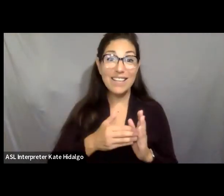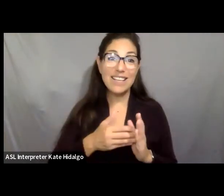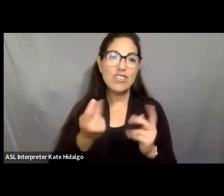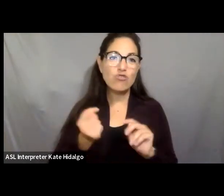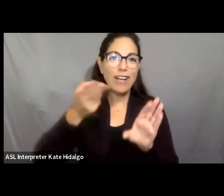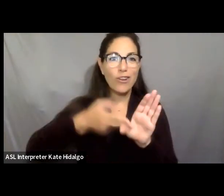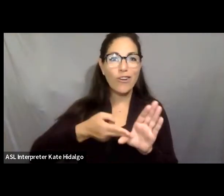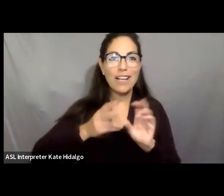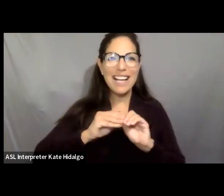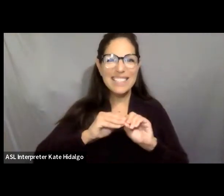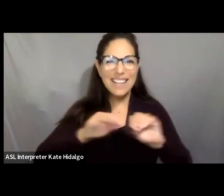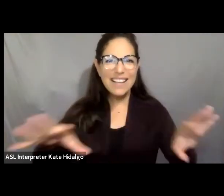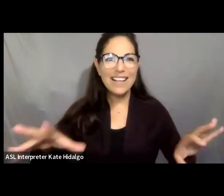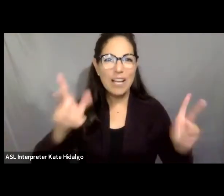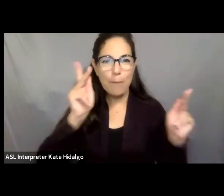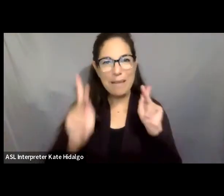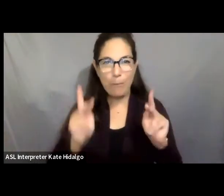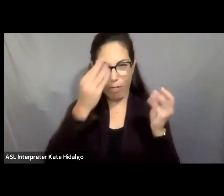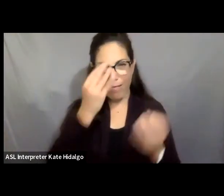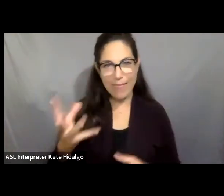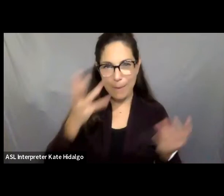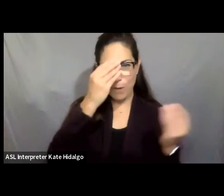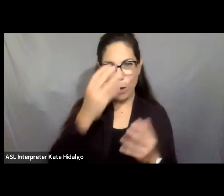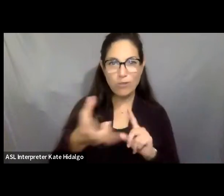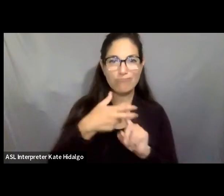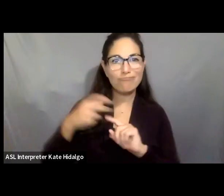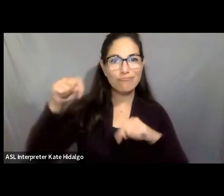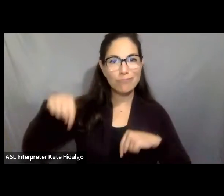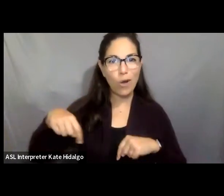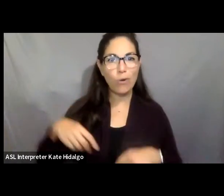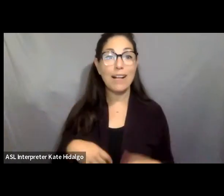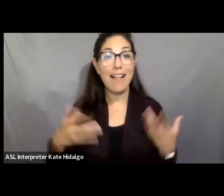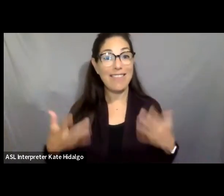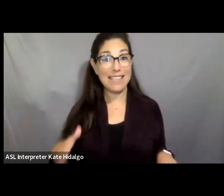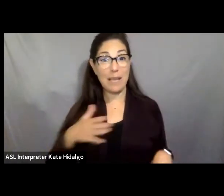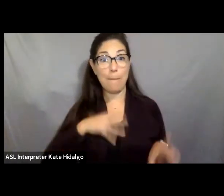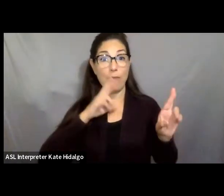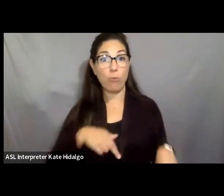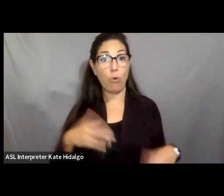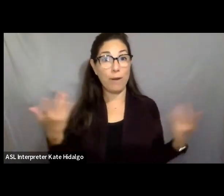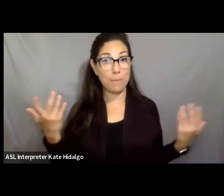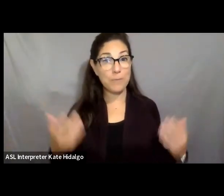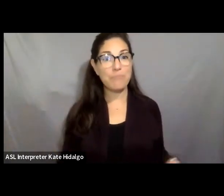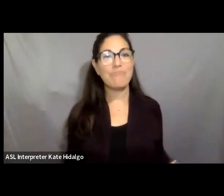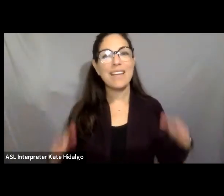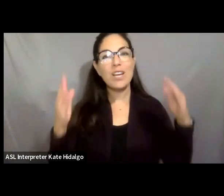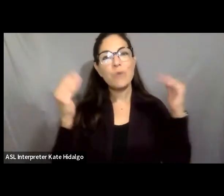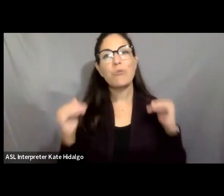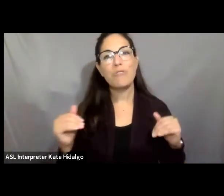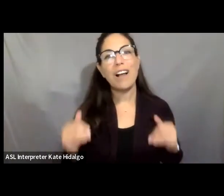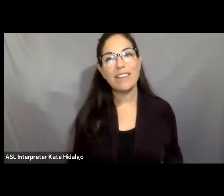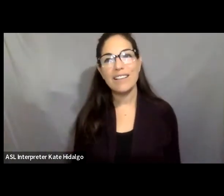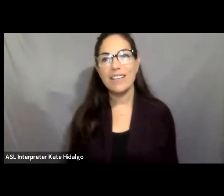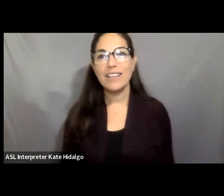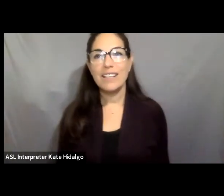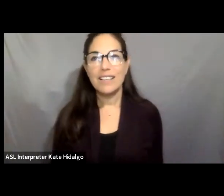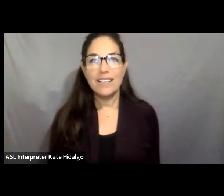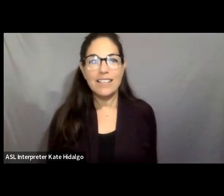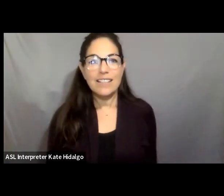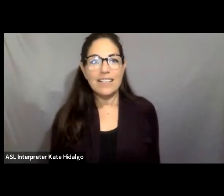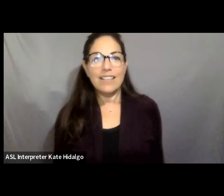you can spread the word, and everybody can go to that. Other than that, that's my report. So moving on. All